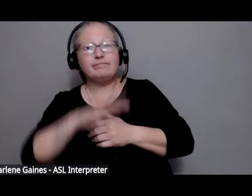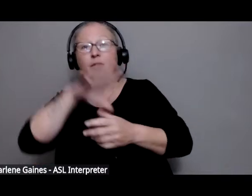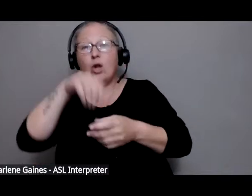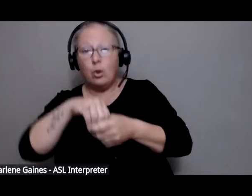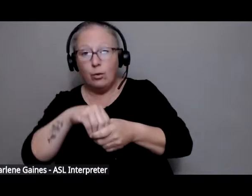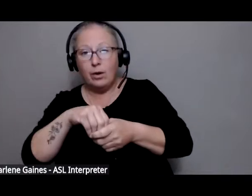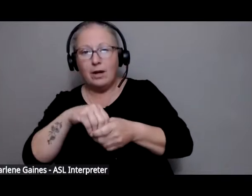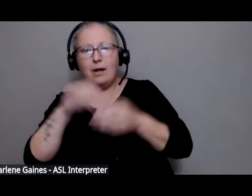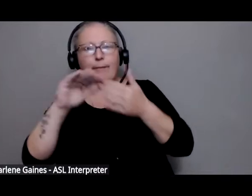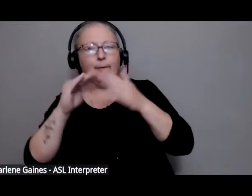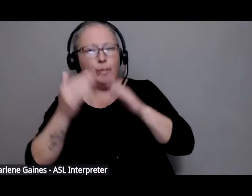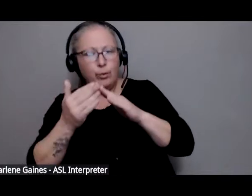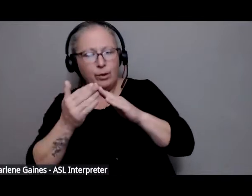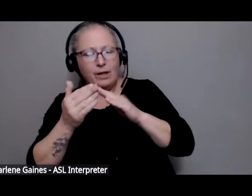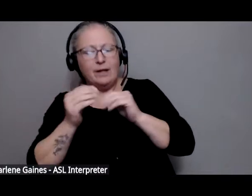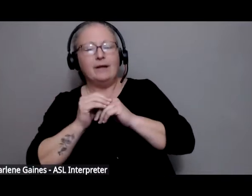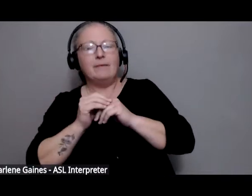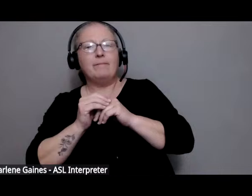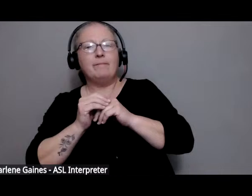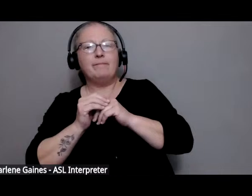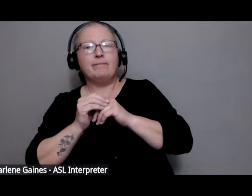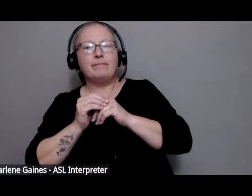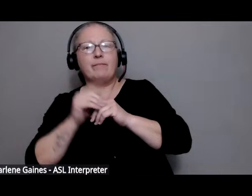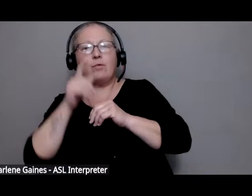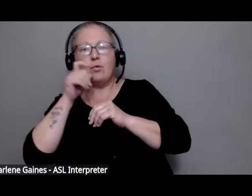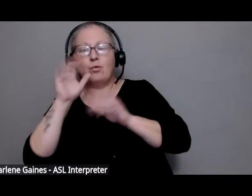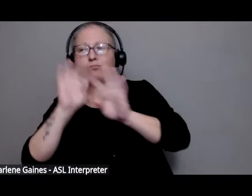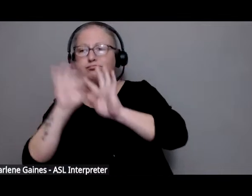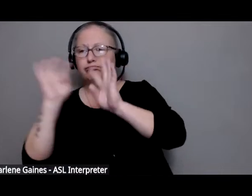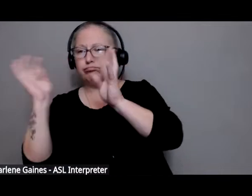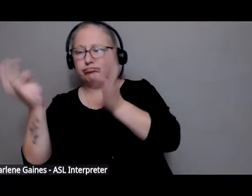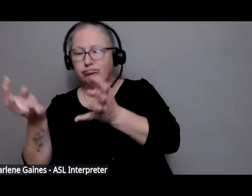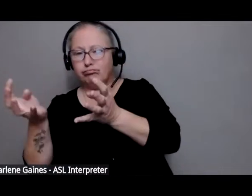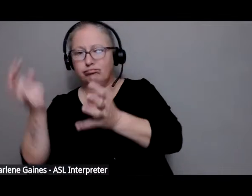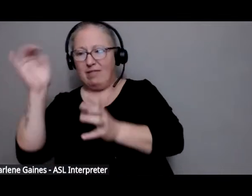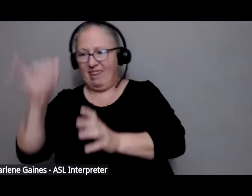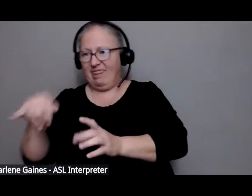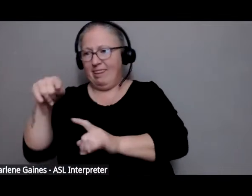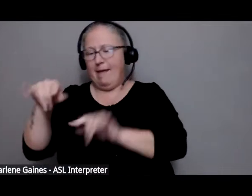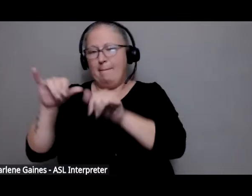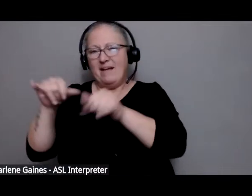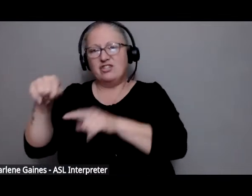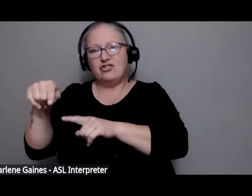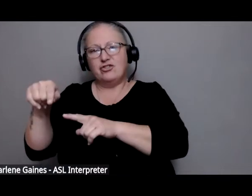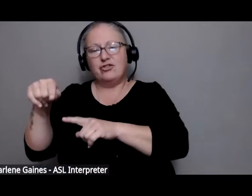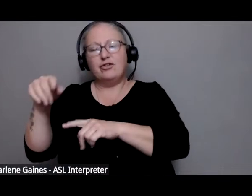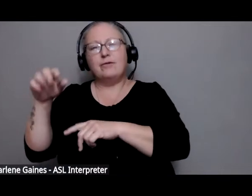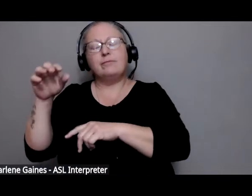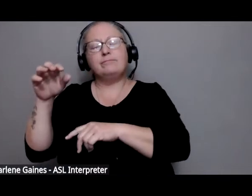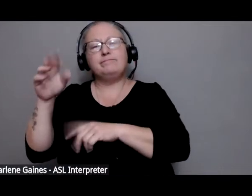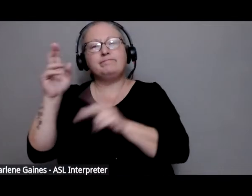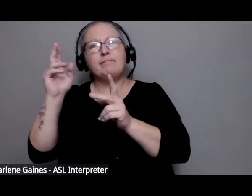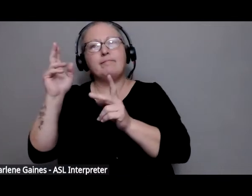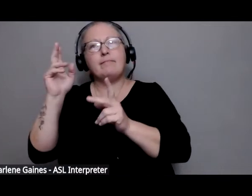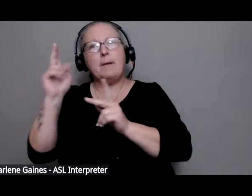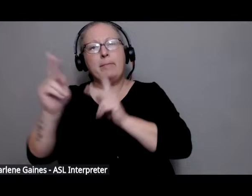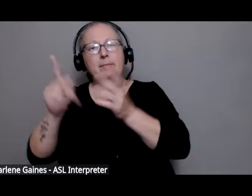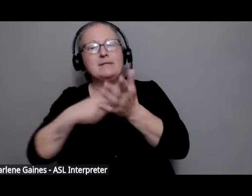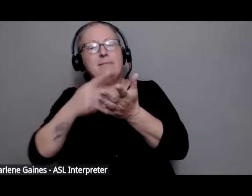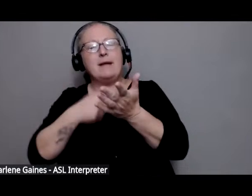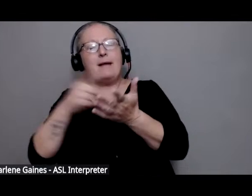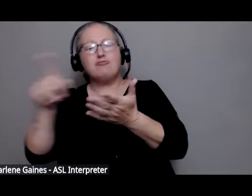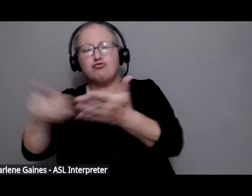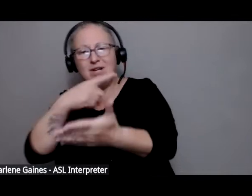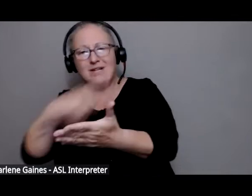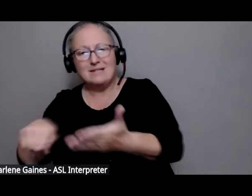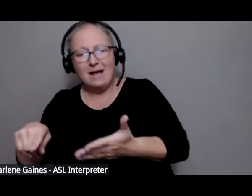our community that had rallied around this measure. You know, people sometimes criticize